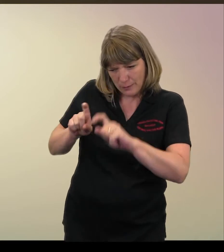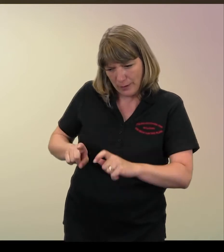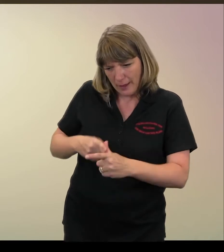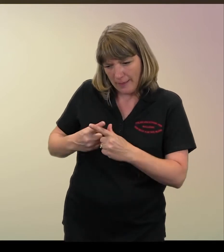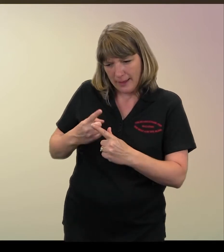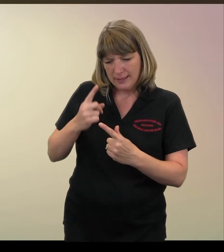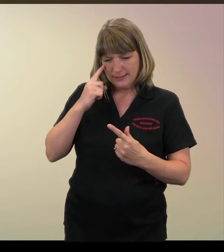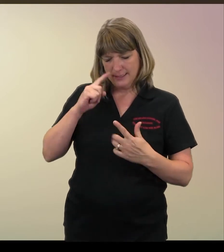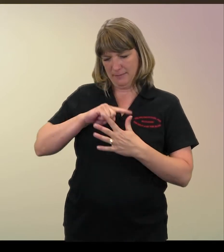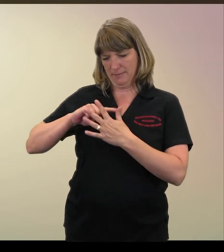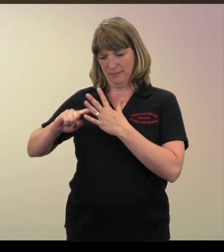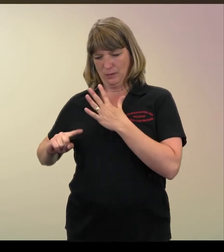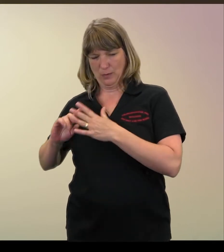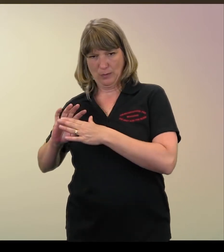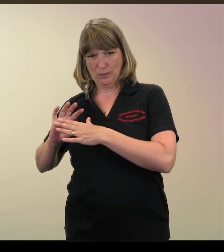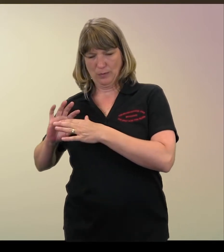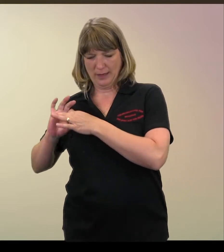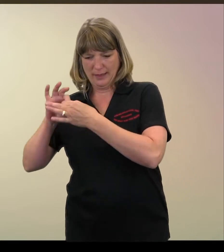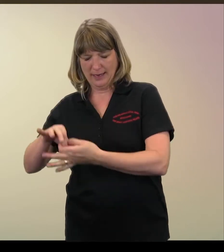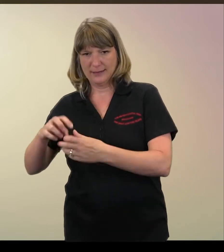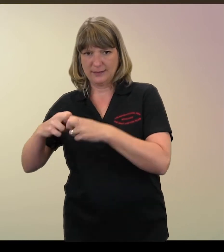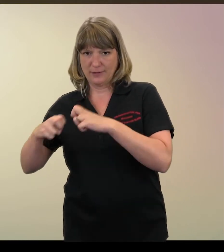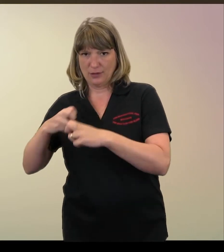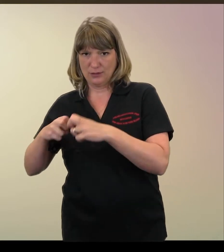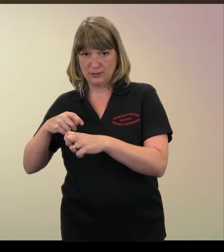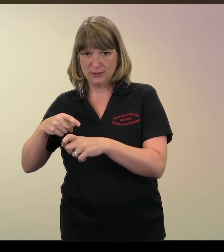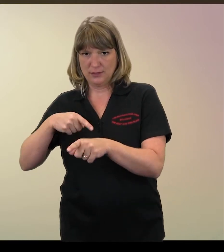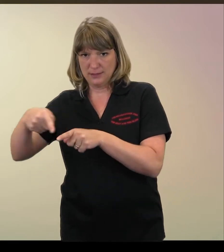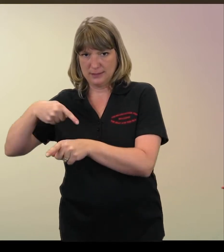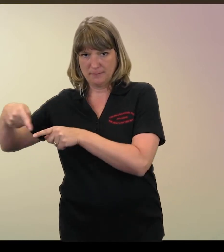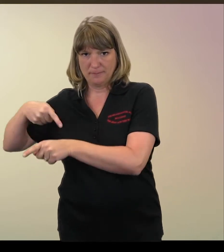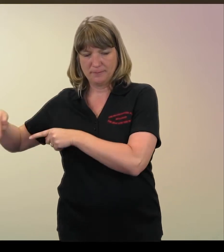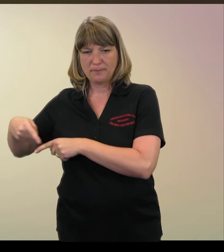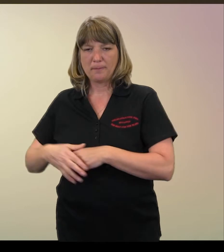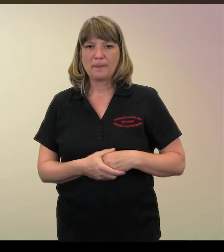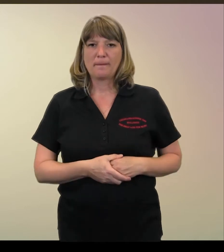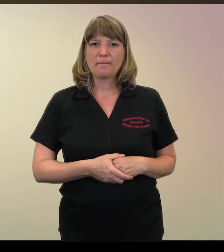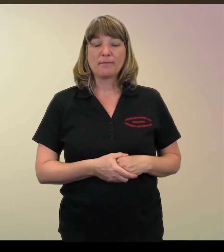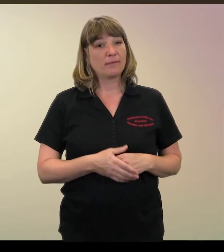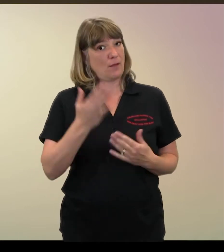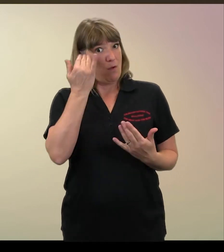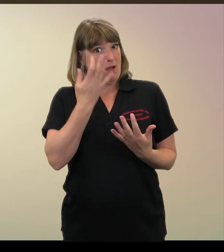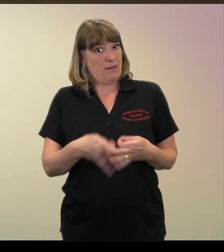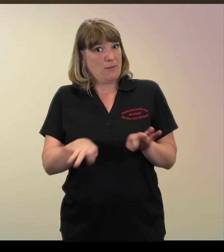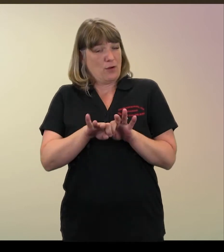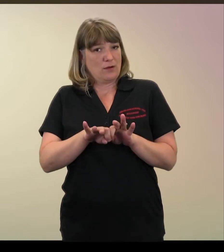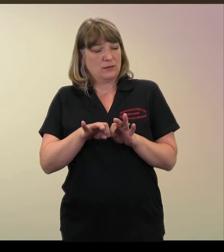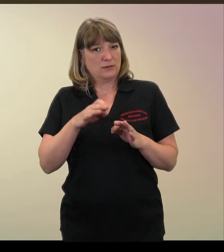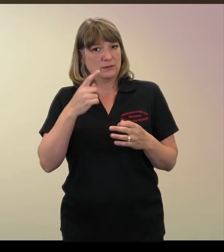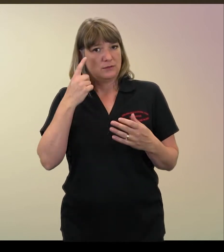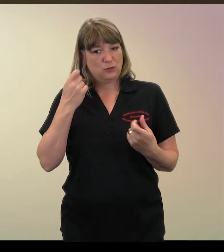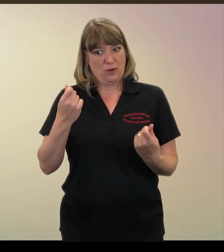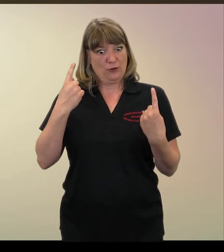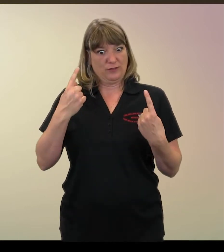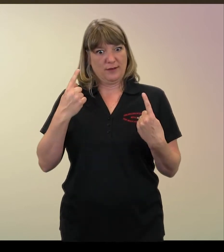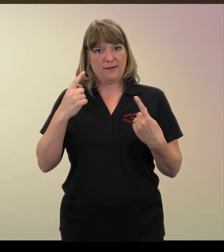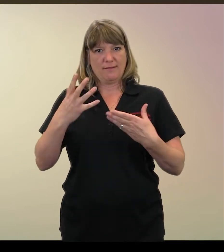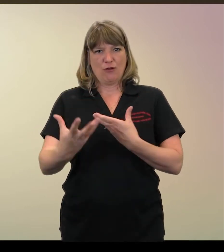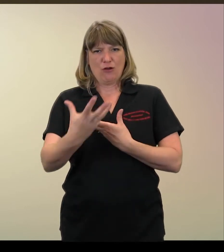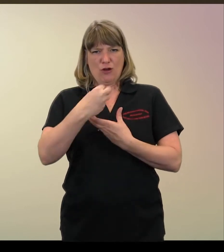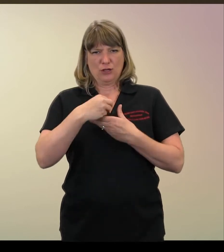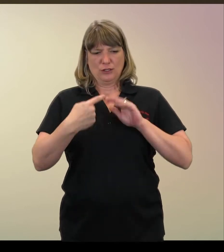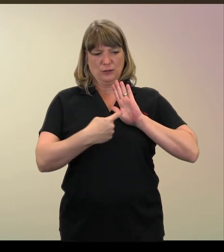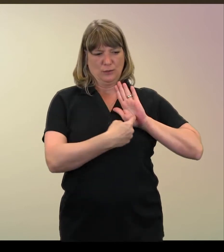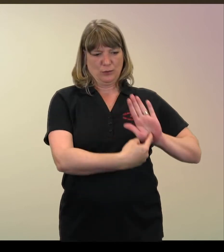that looks at those related areas of difficulty. Why is it so important to understand